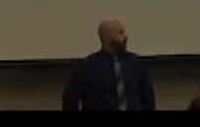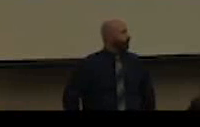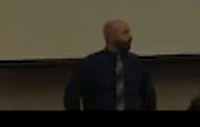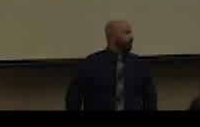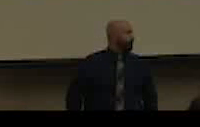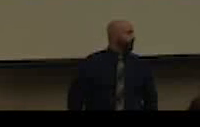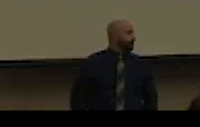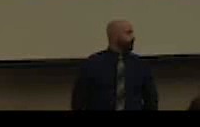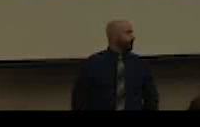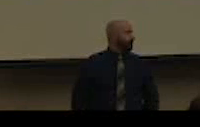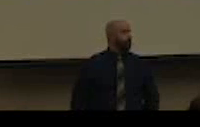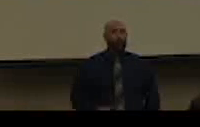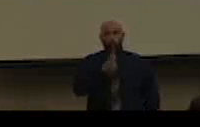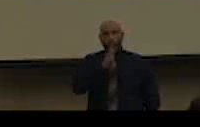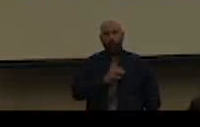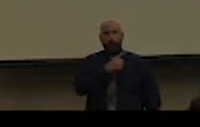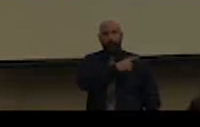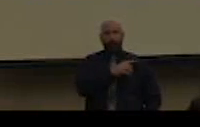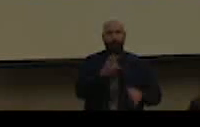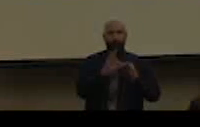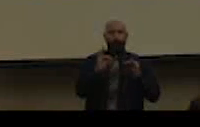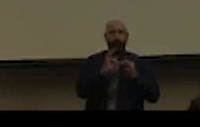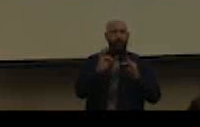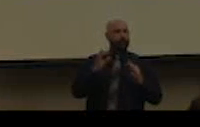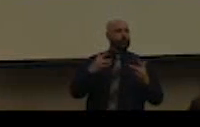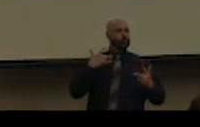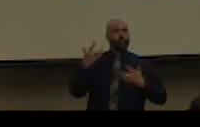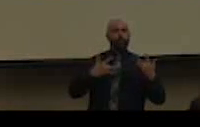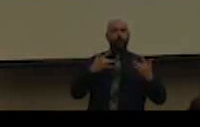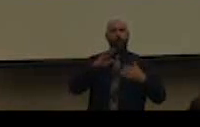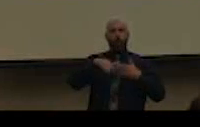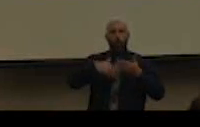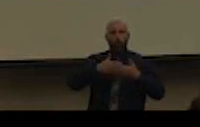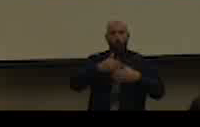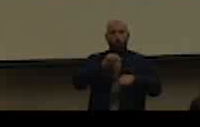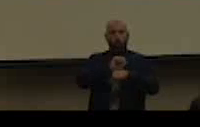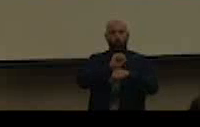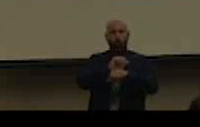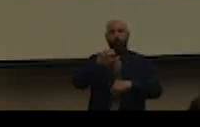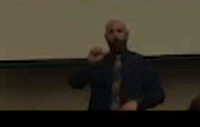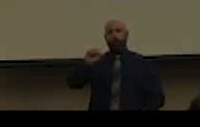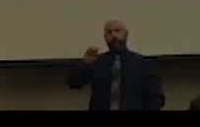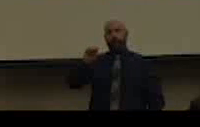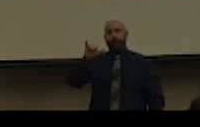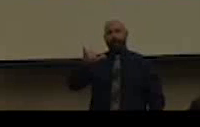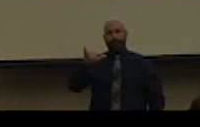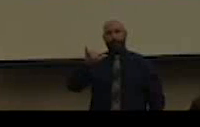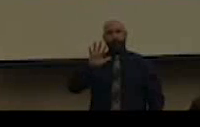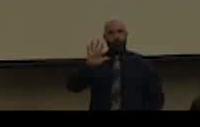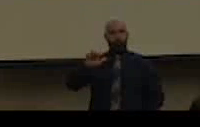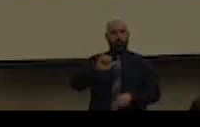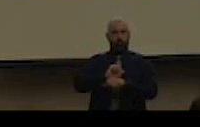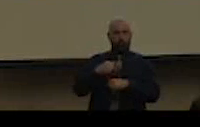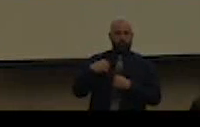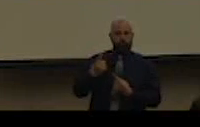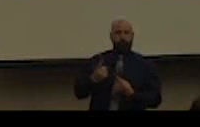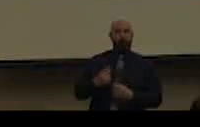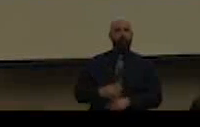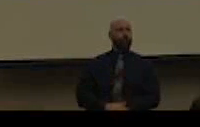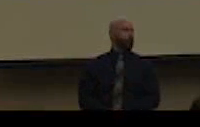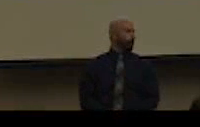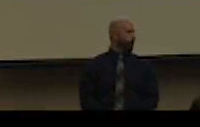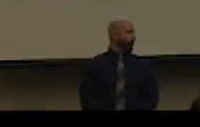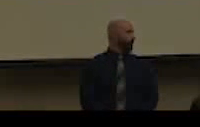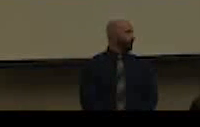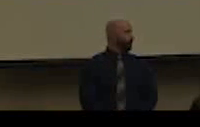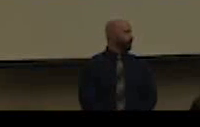I just want to say that I'm so excited about all the work that Emmy has done. One of our members said, this is something different, that's the leadership academy.